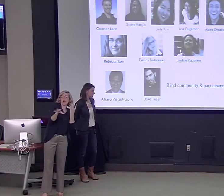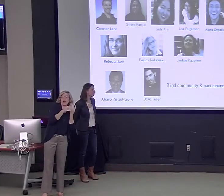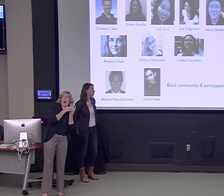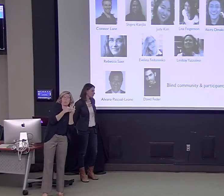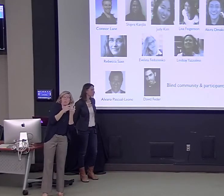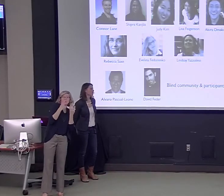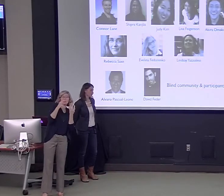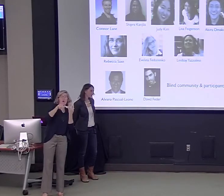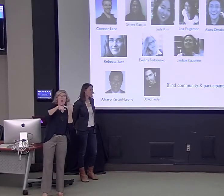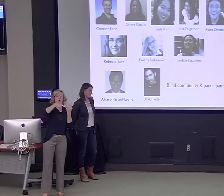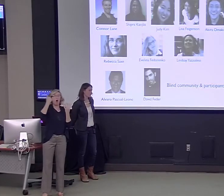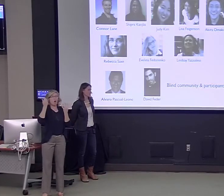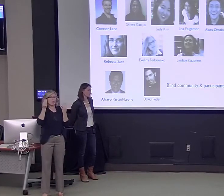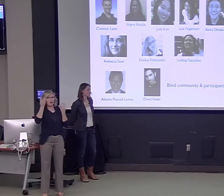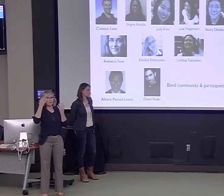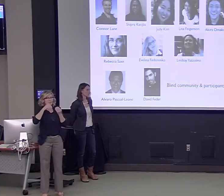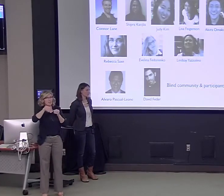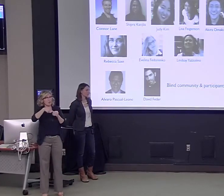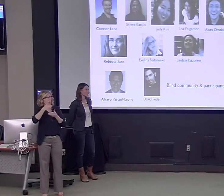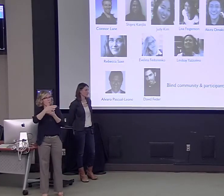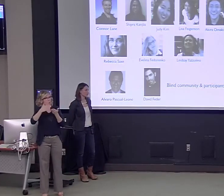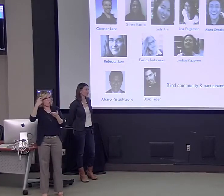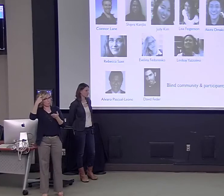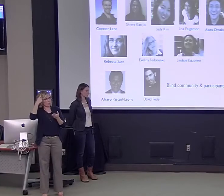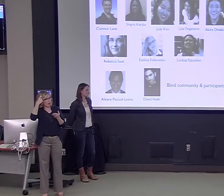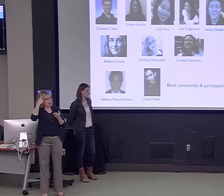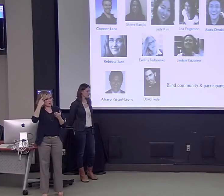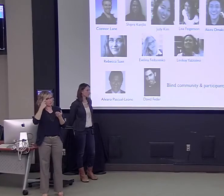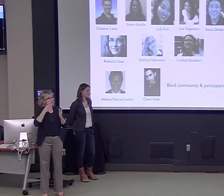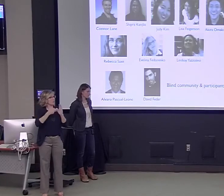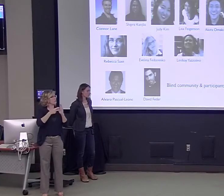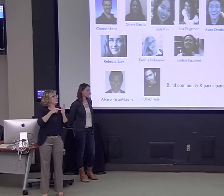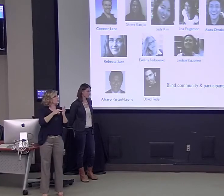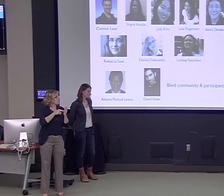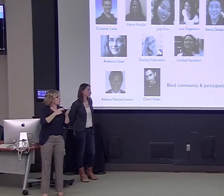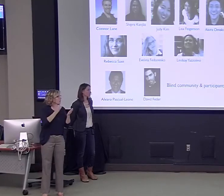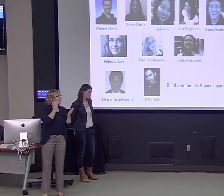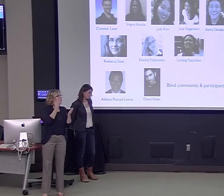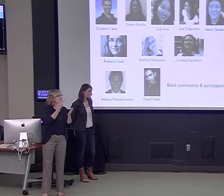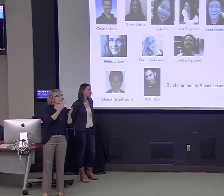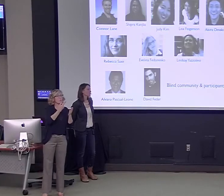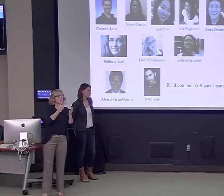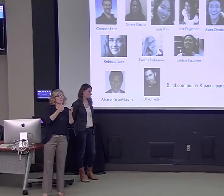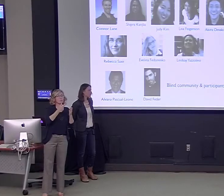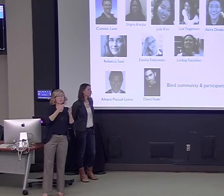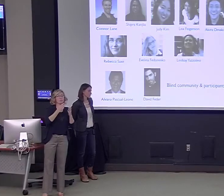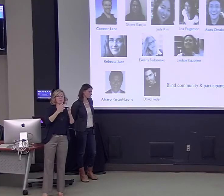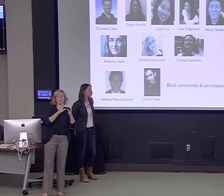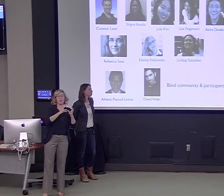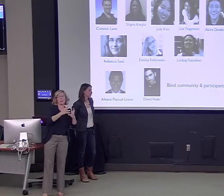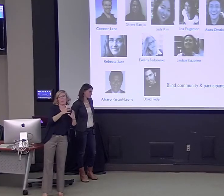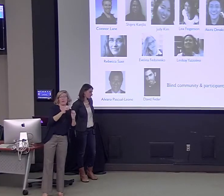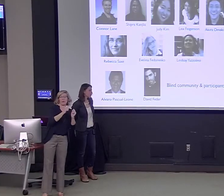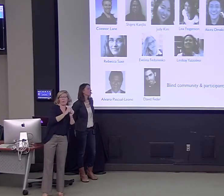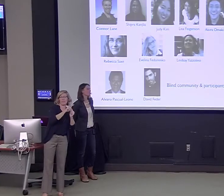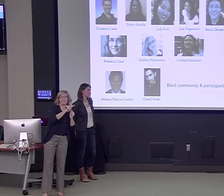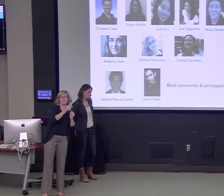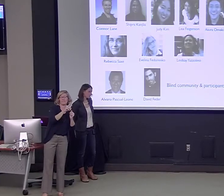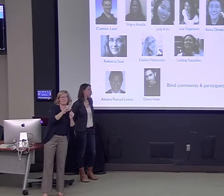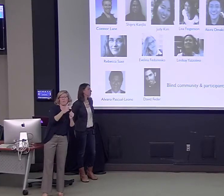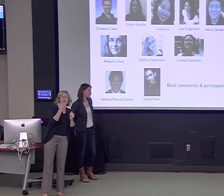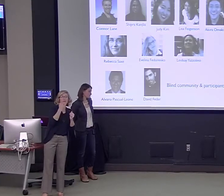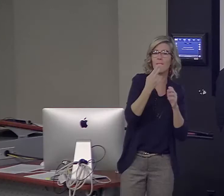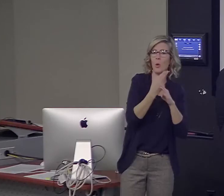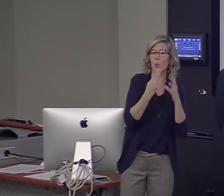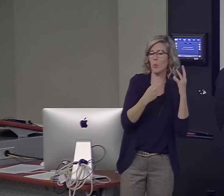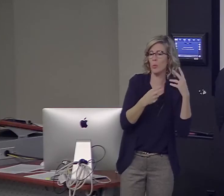the other activity from elsewhere. Yes. And so if you were to interfere with V1 with a, I don't know, using TMS or